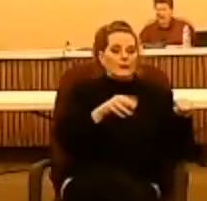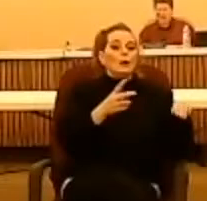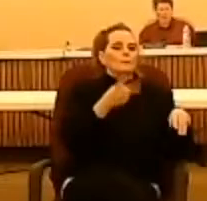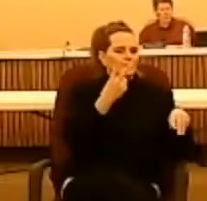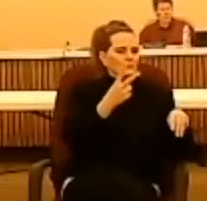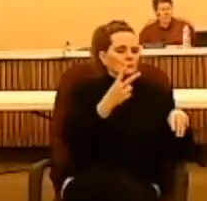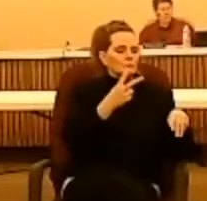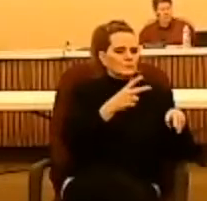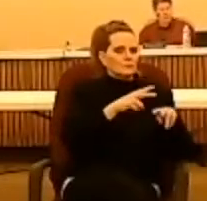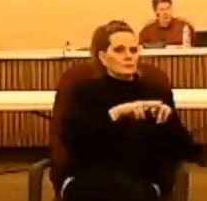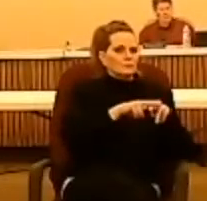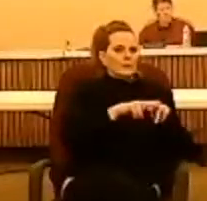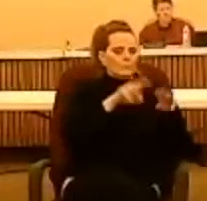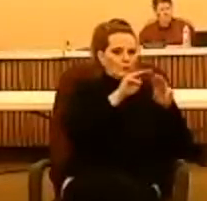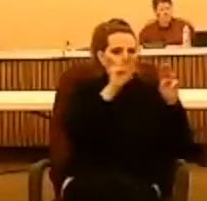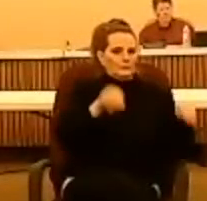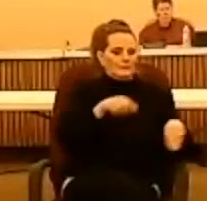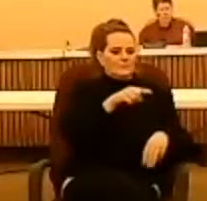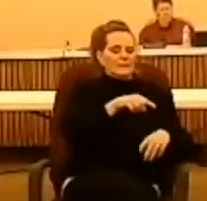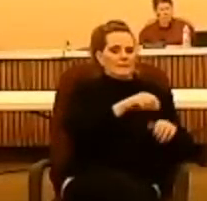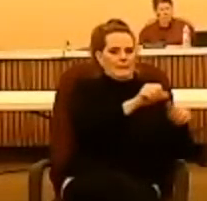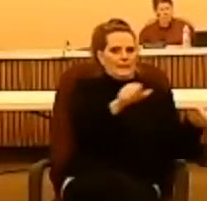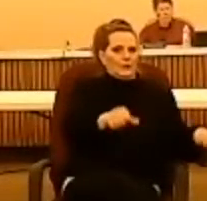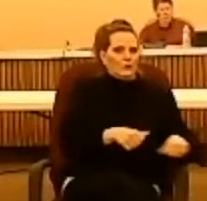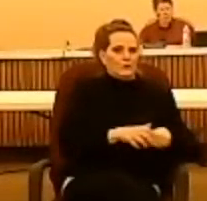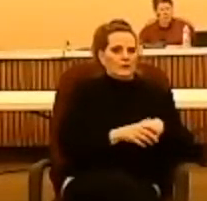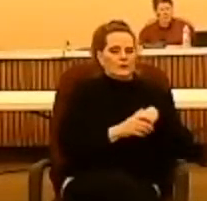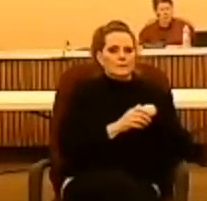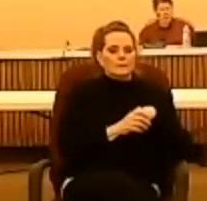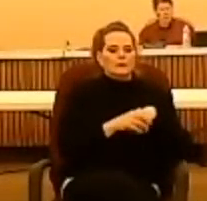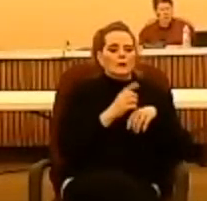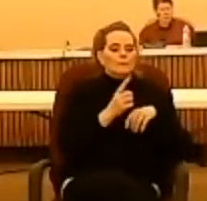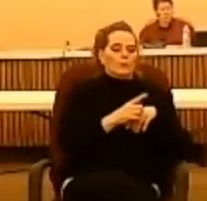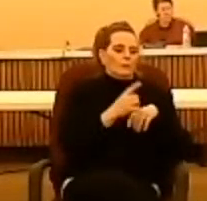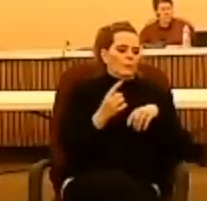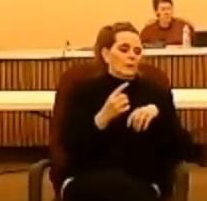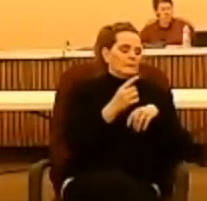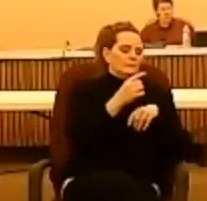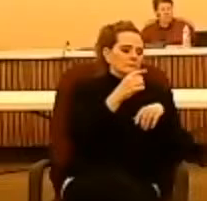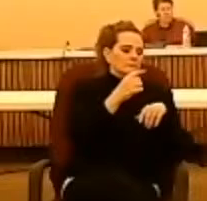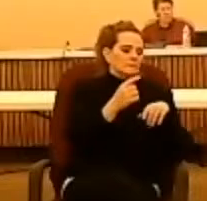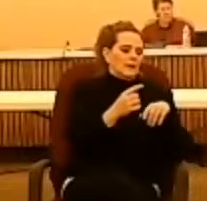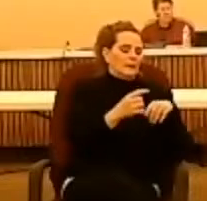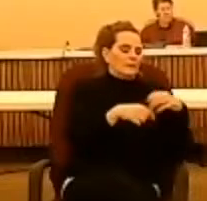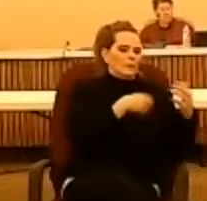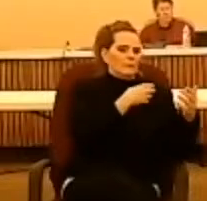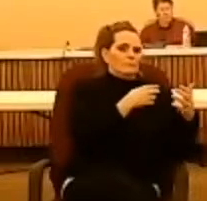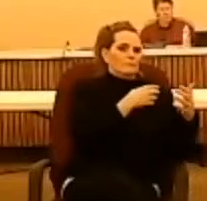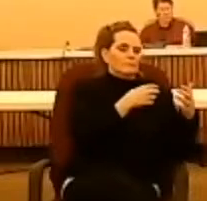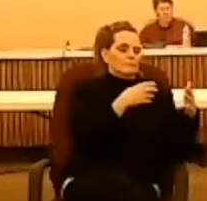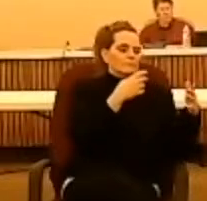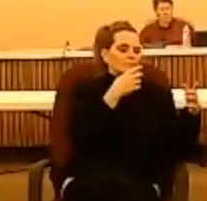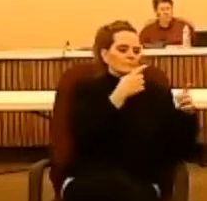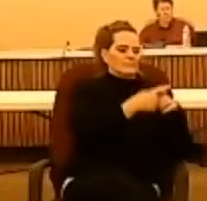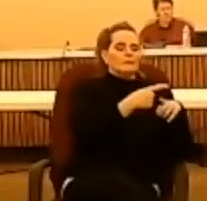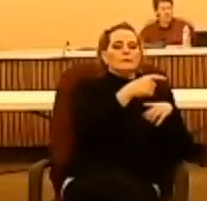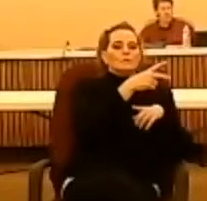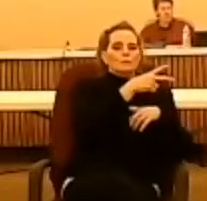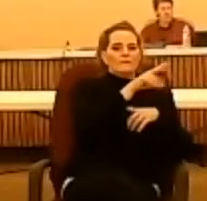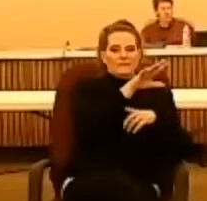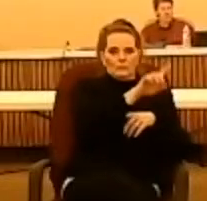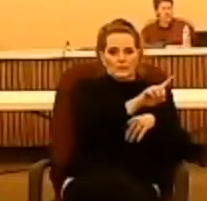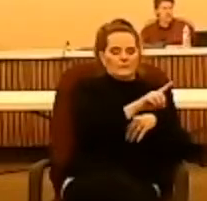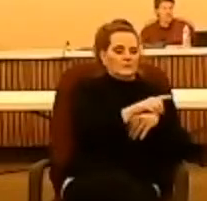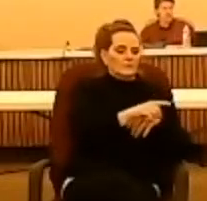in that area. But the one all the way down on 251, we might be able to go through some of the